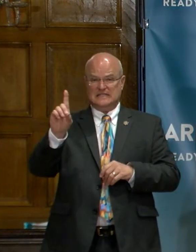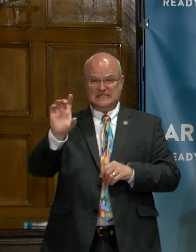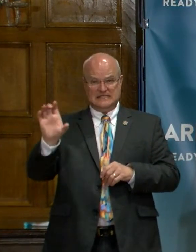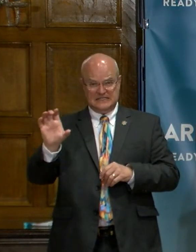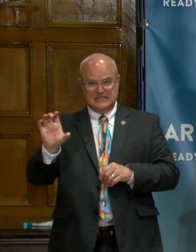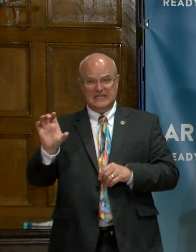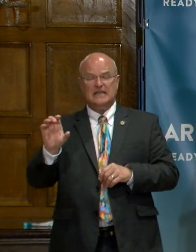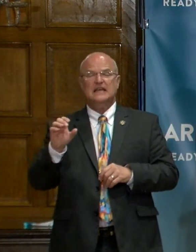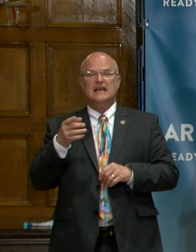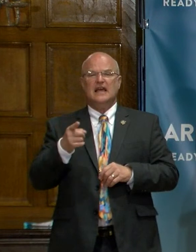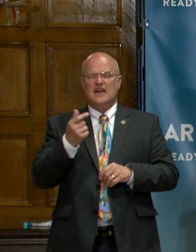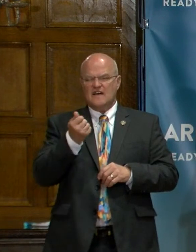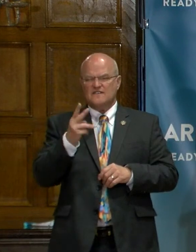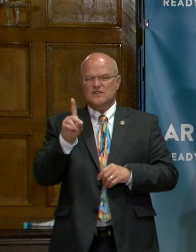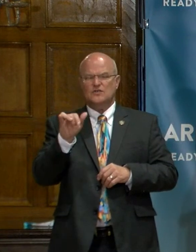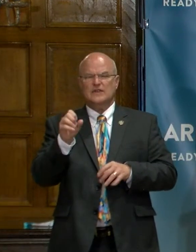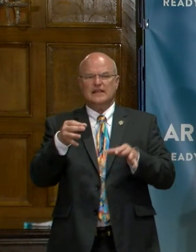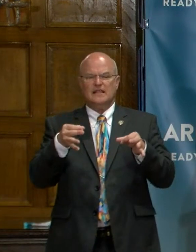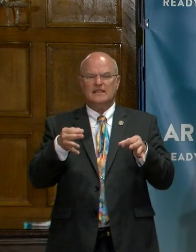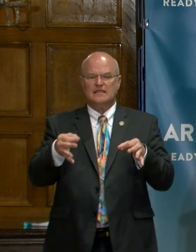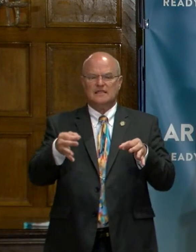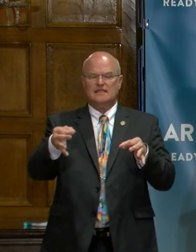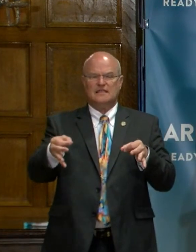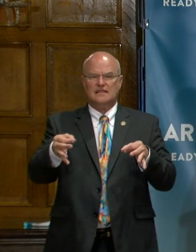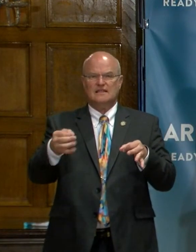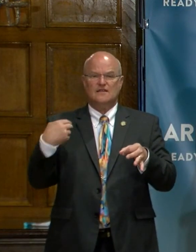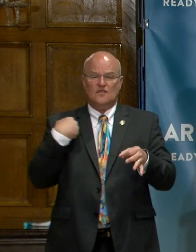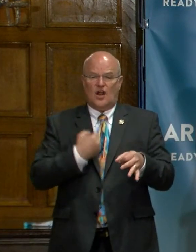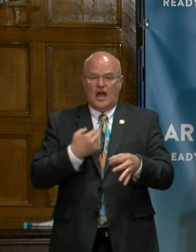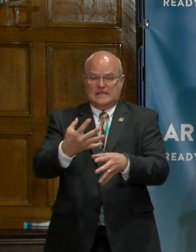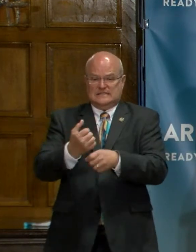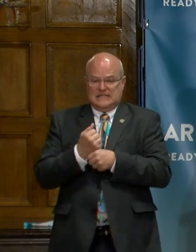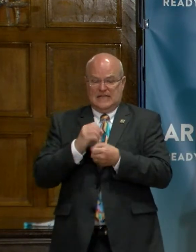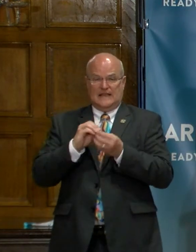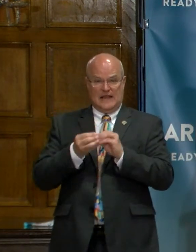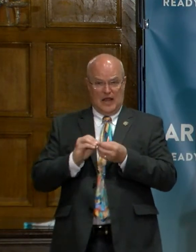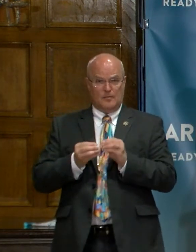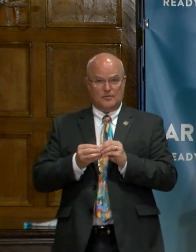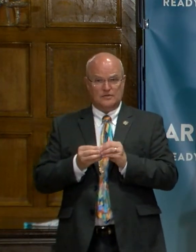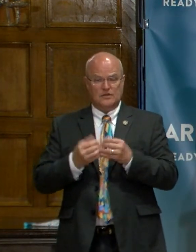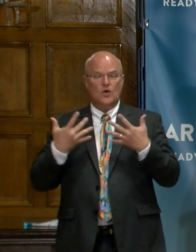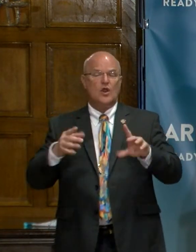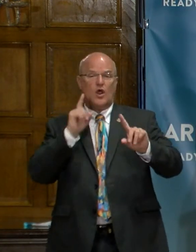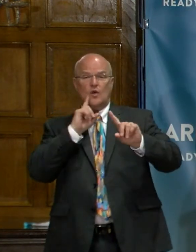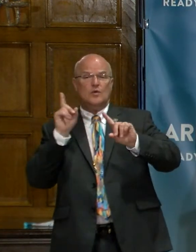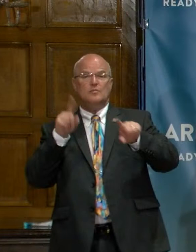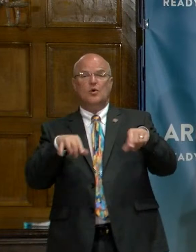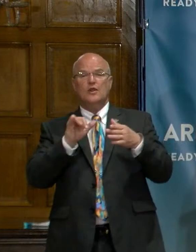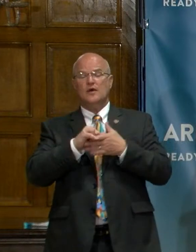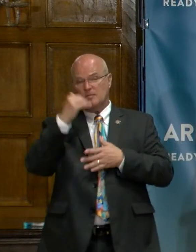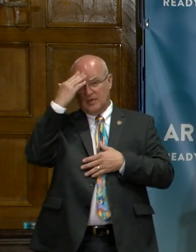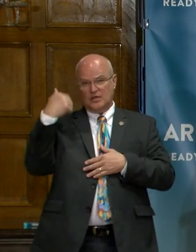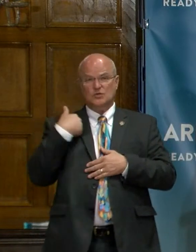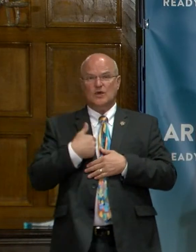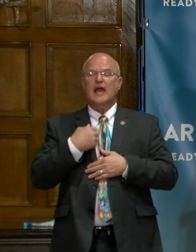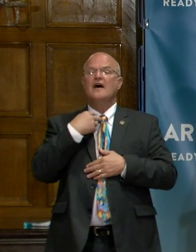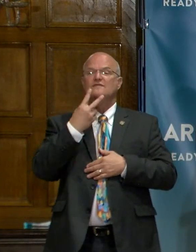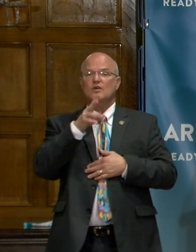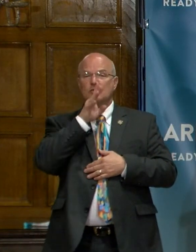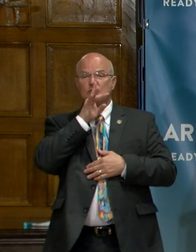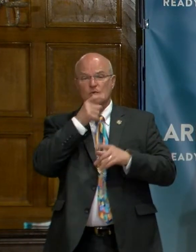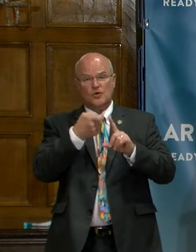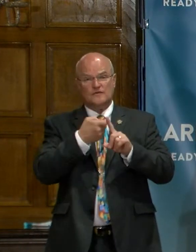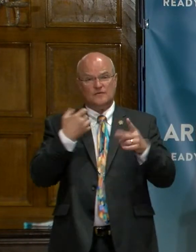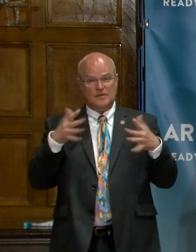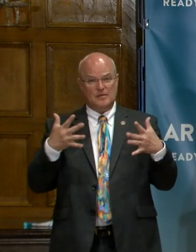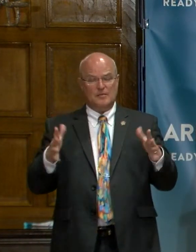CDC, and there was a few days delay in getting those results. We had already reported those because we had verbal reports